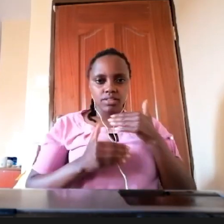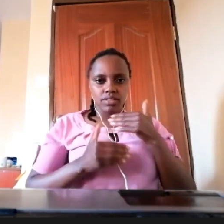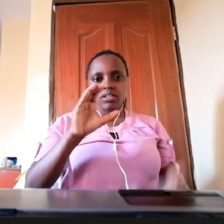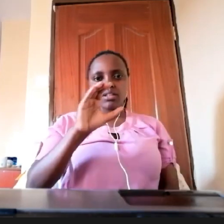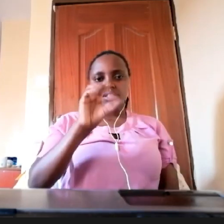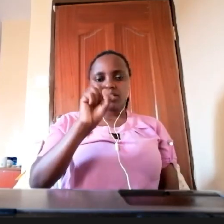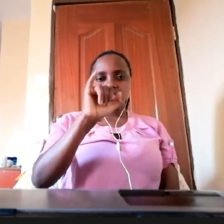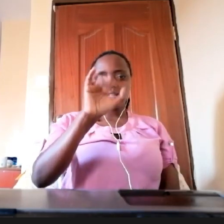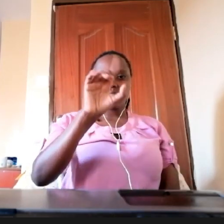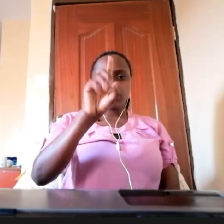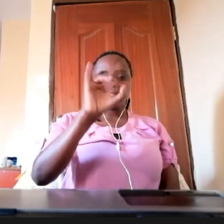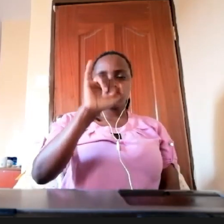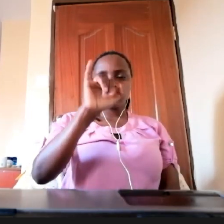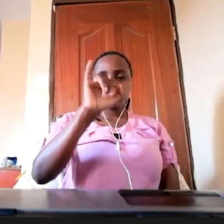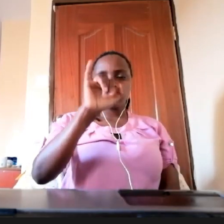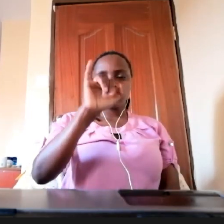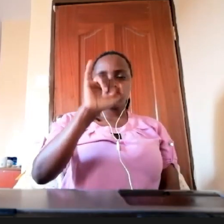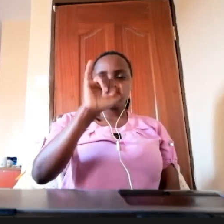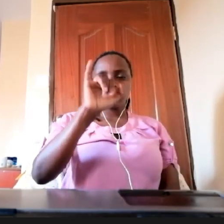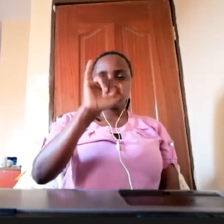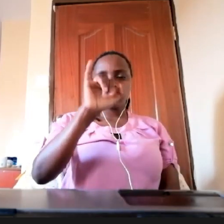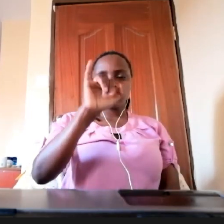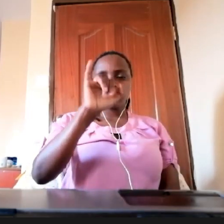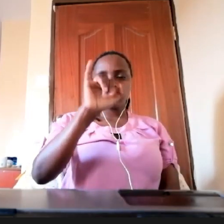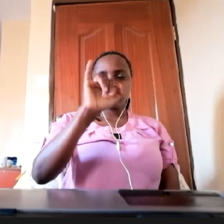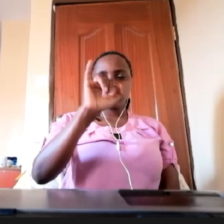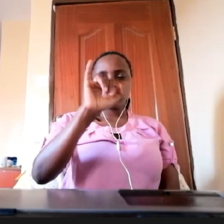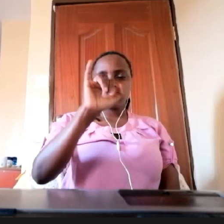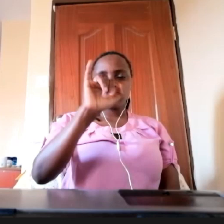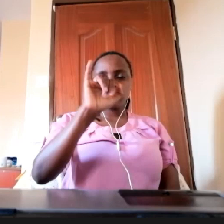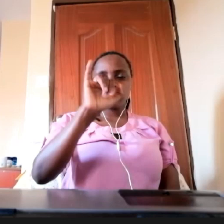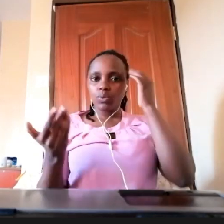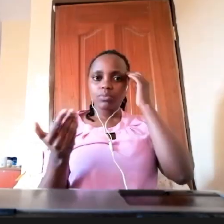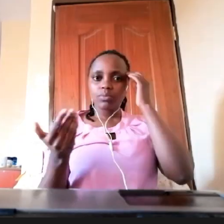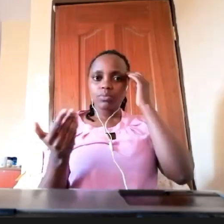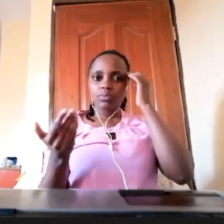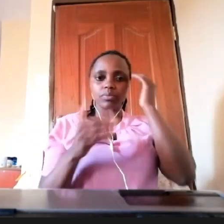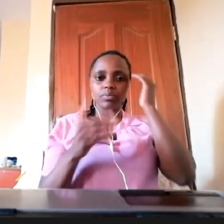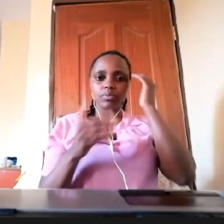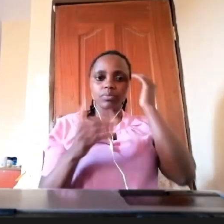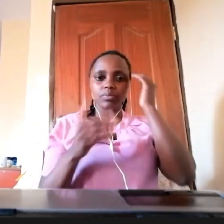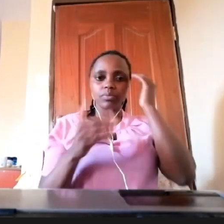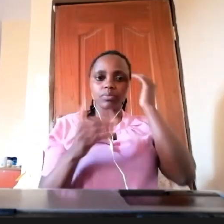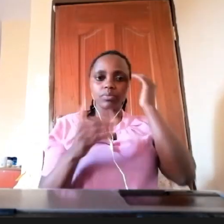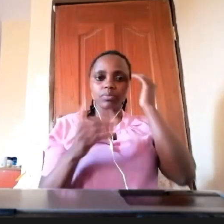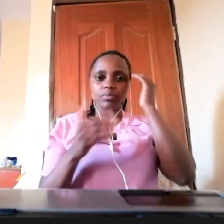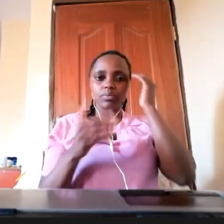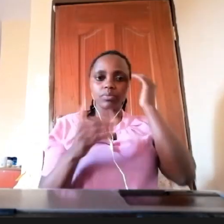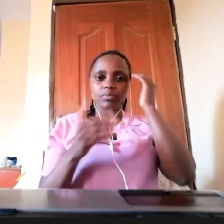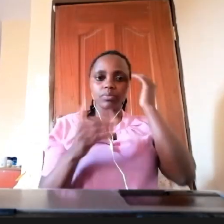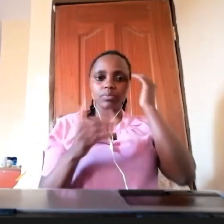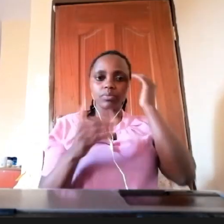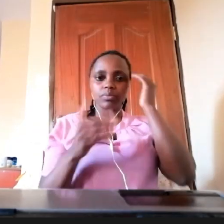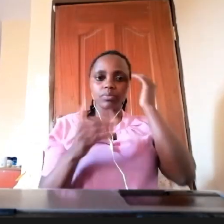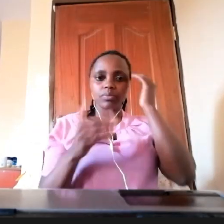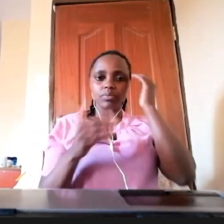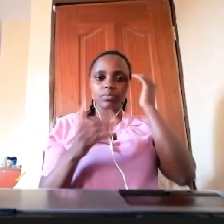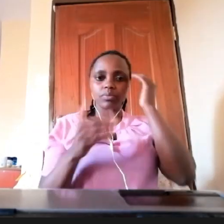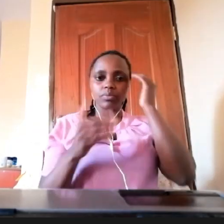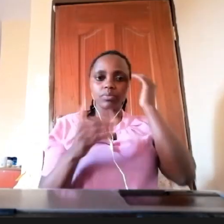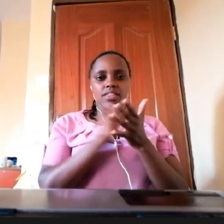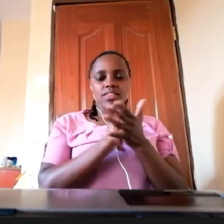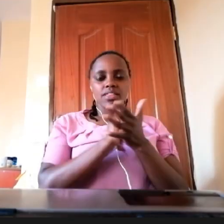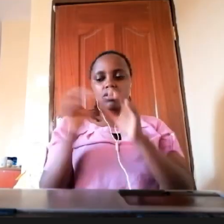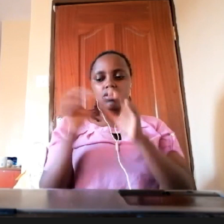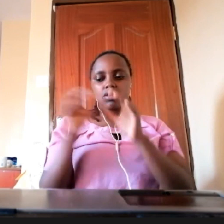Sidikou, for your remarks. And then also thank you really very much to the